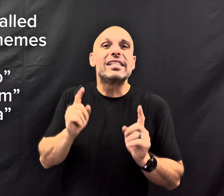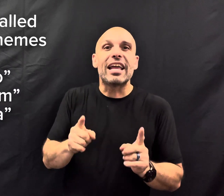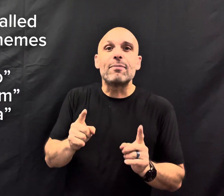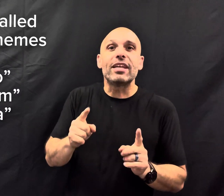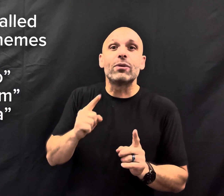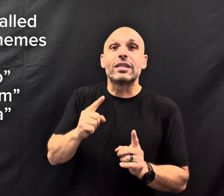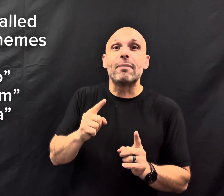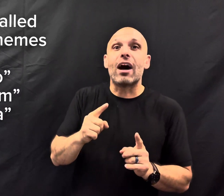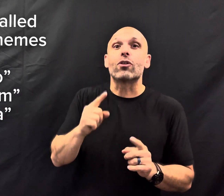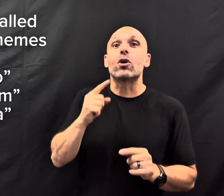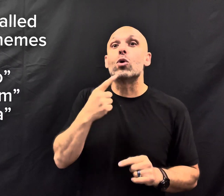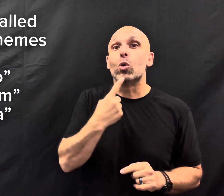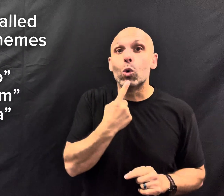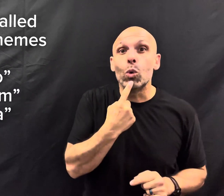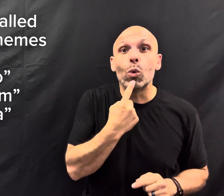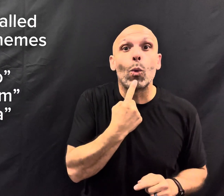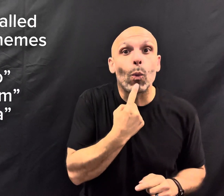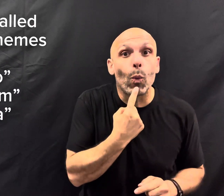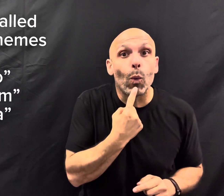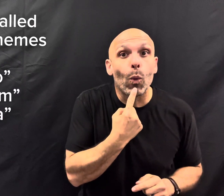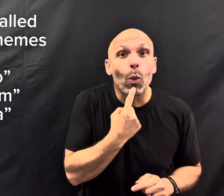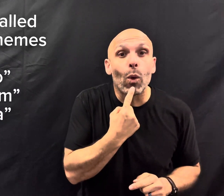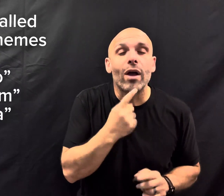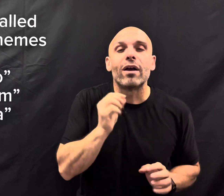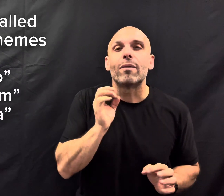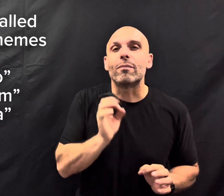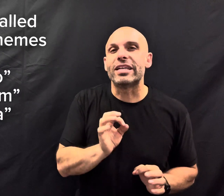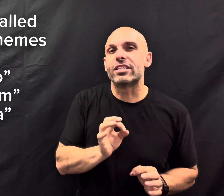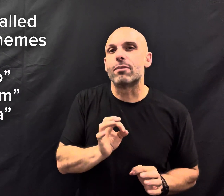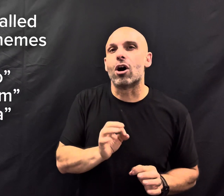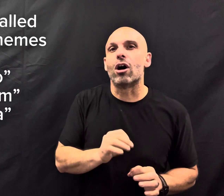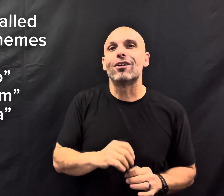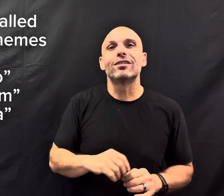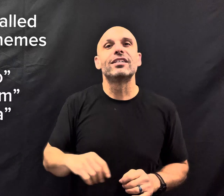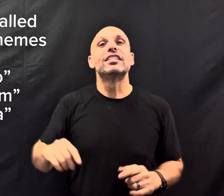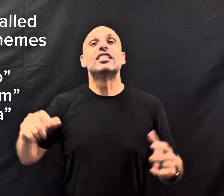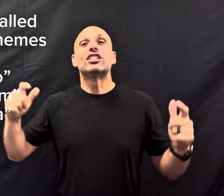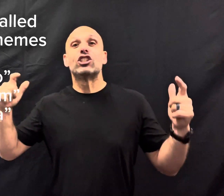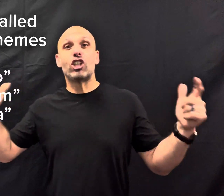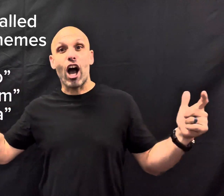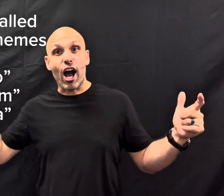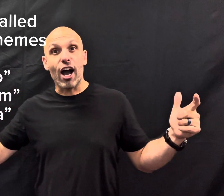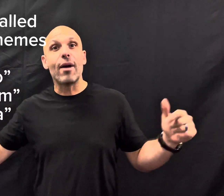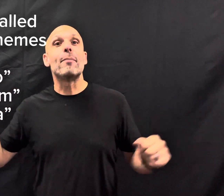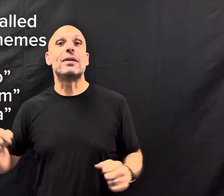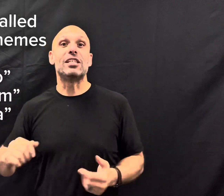Same thing with the mouth. Oo means small, cha means